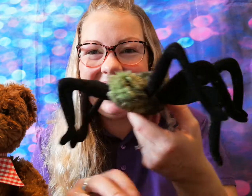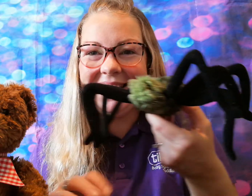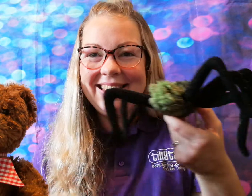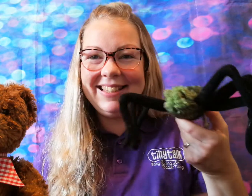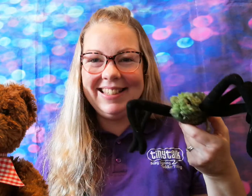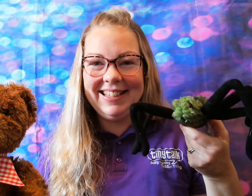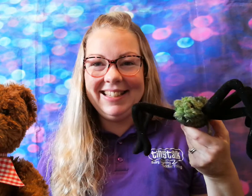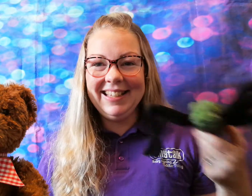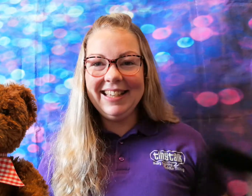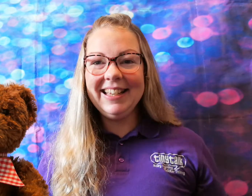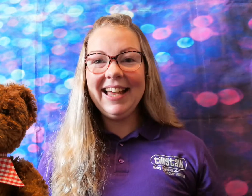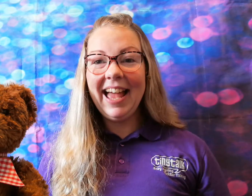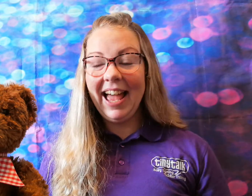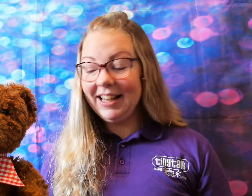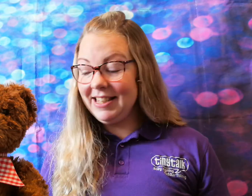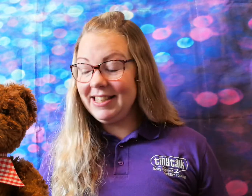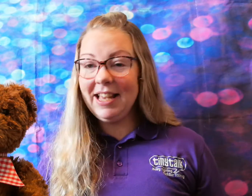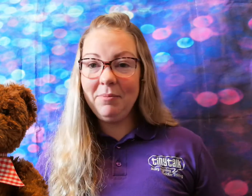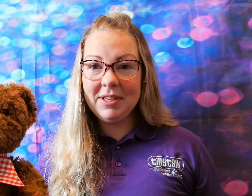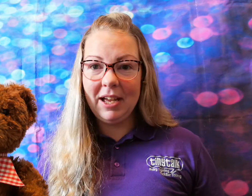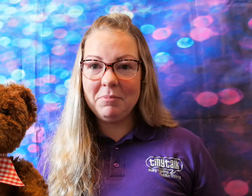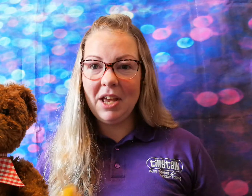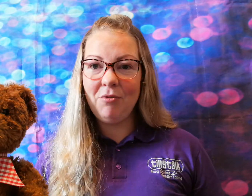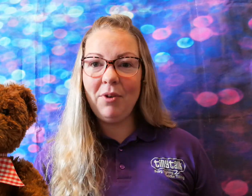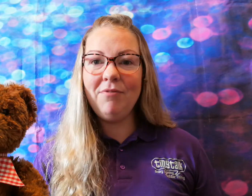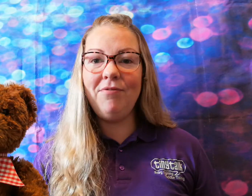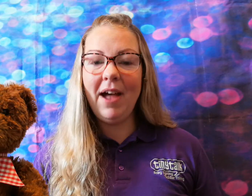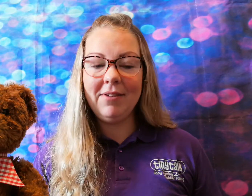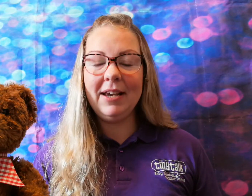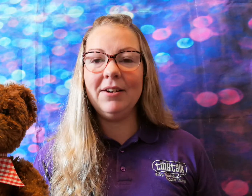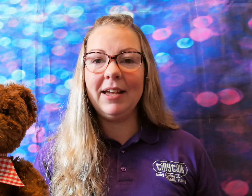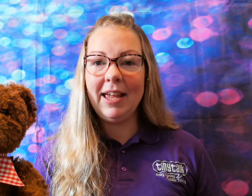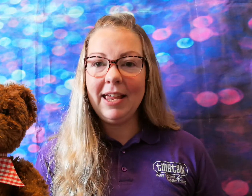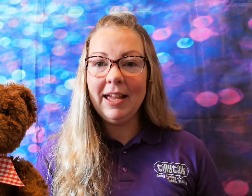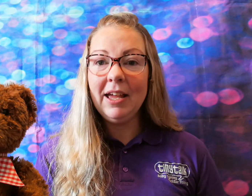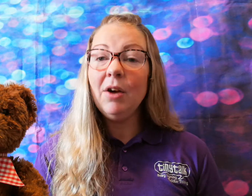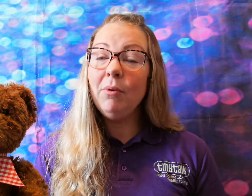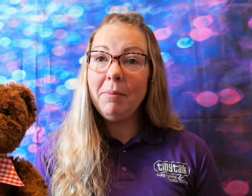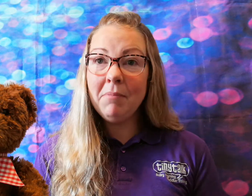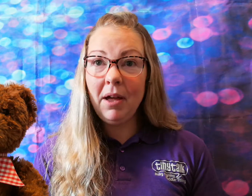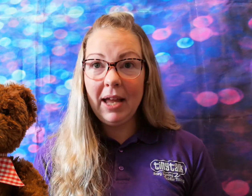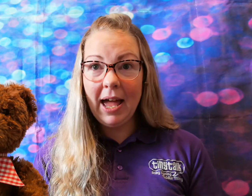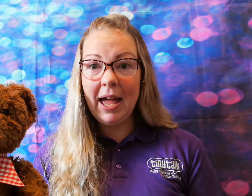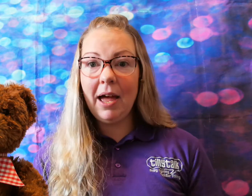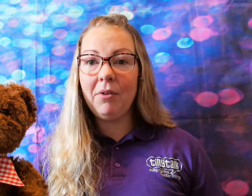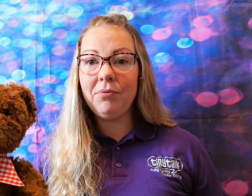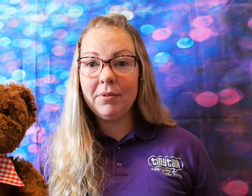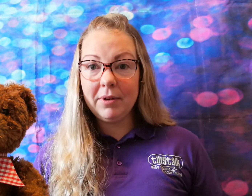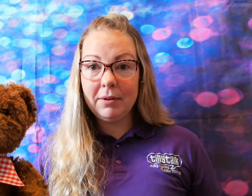is. And sometimes, if we're very lucky, we might have...